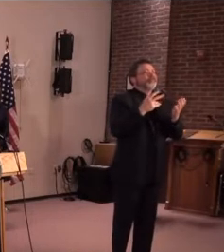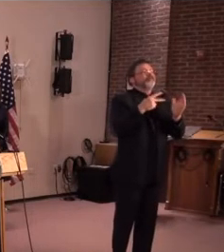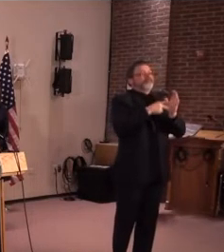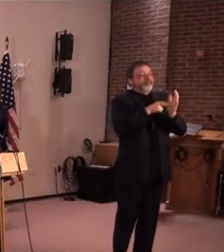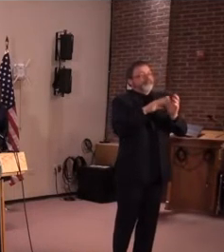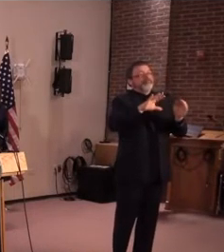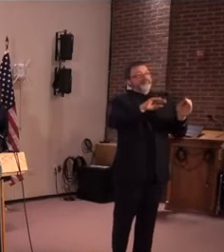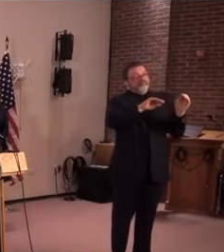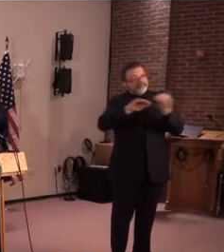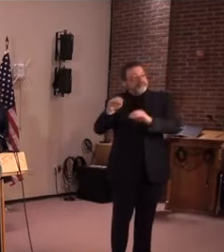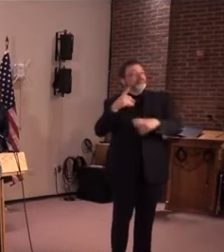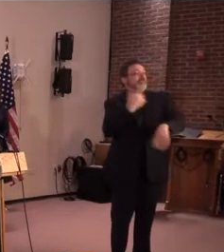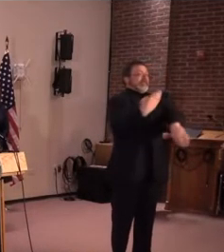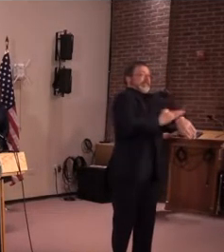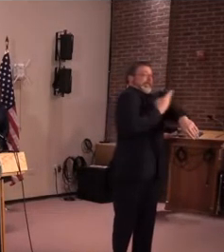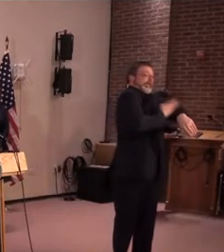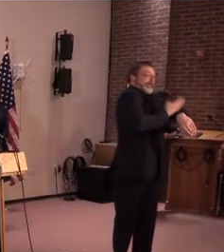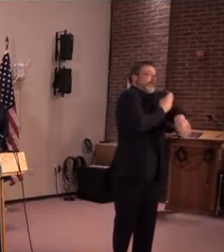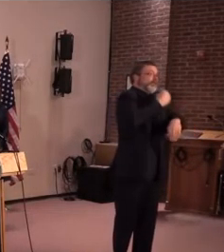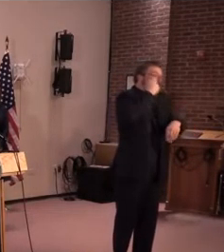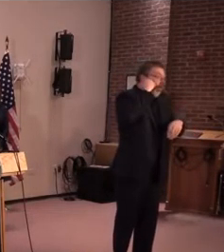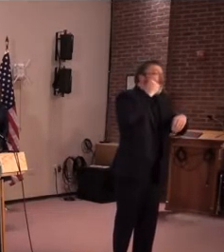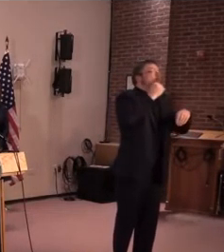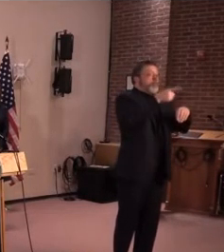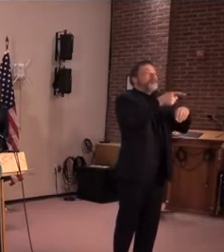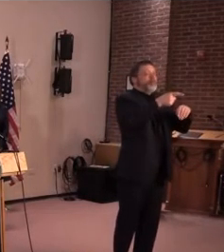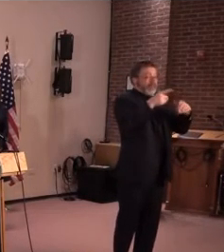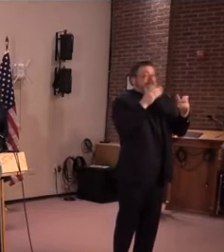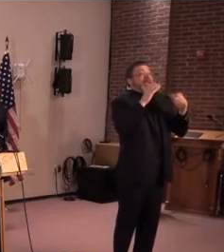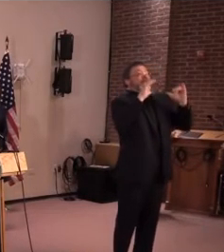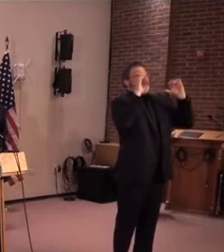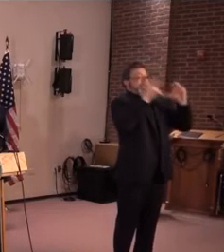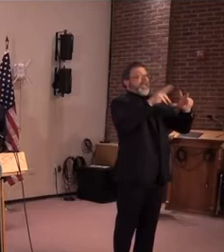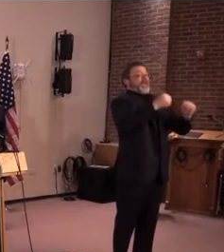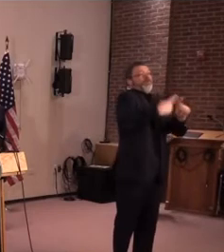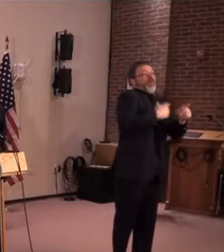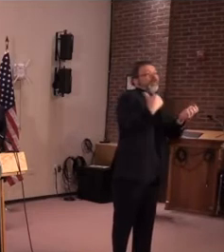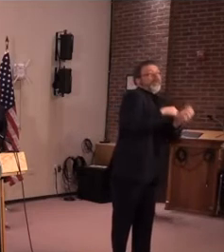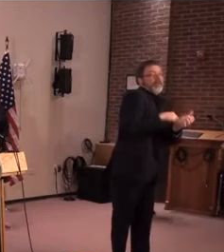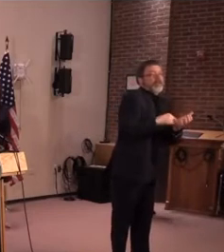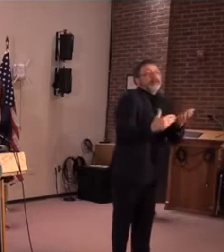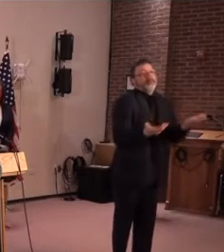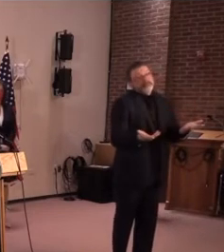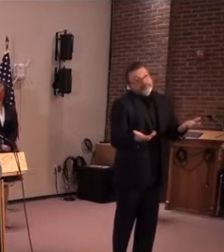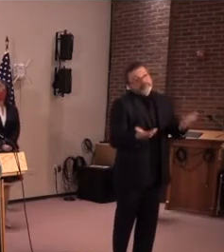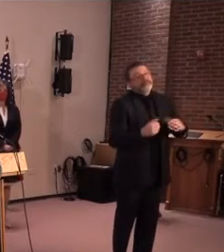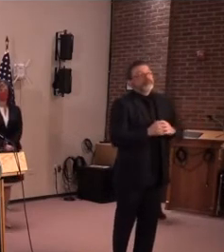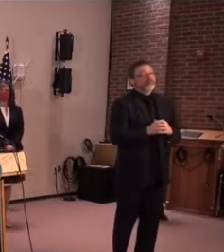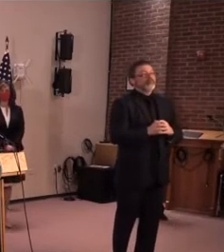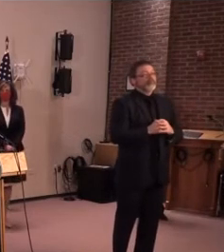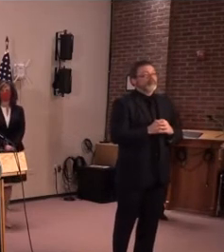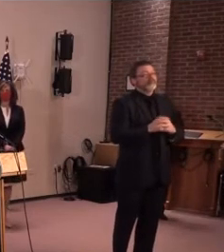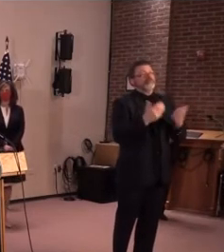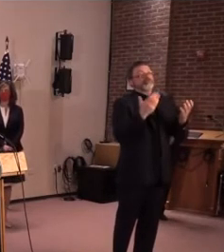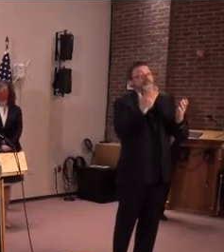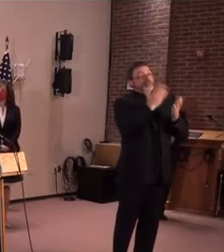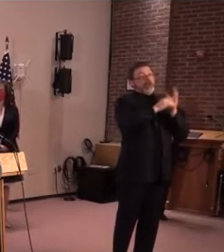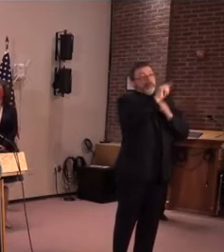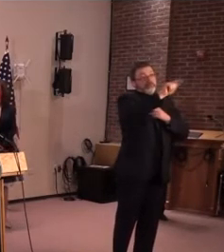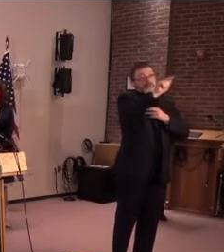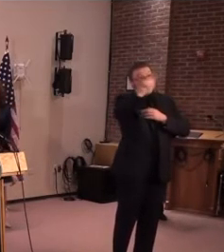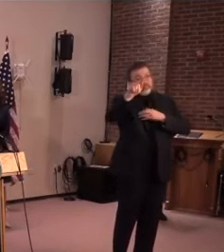lack of resources to bring units up to rental housing safety codes. A recent housing study reported that Vermont has